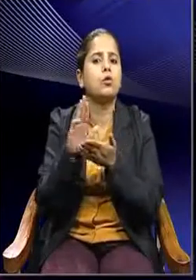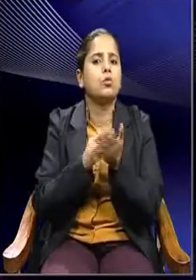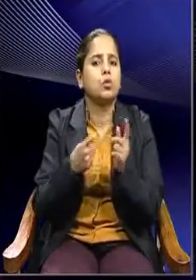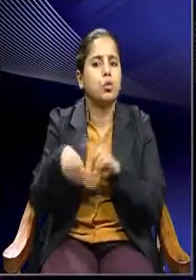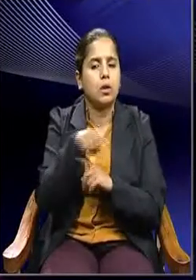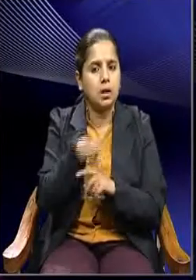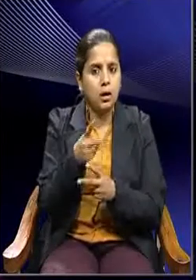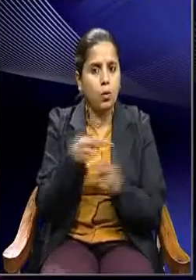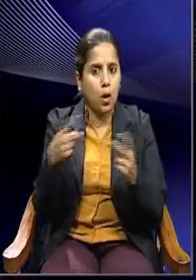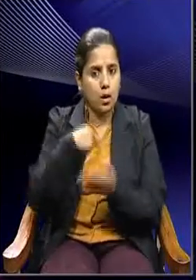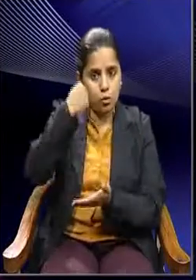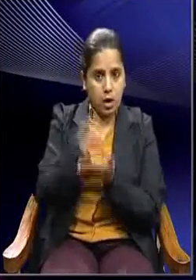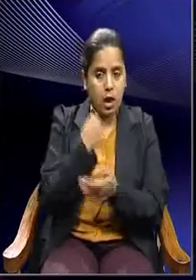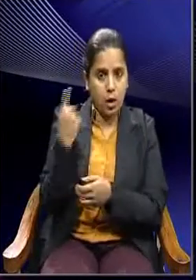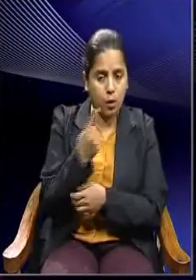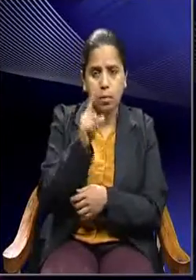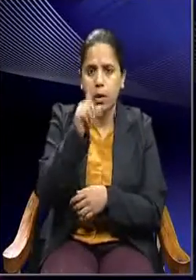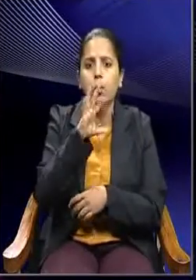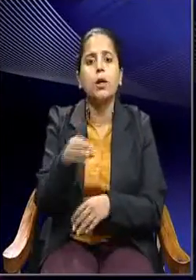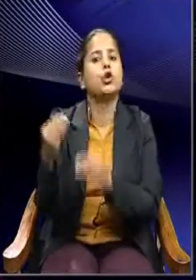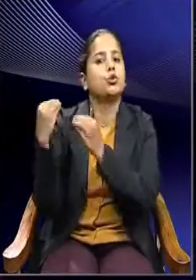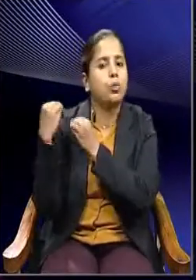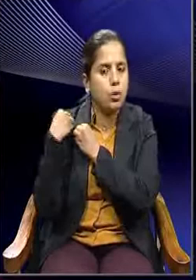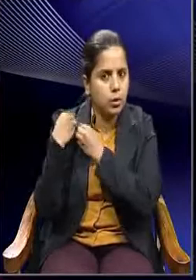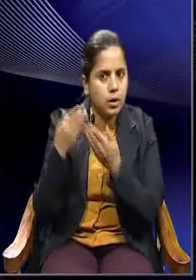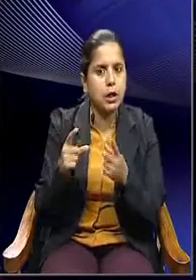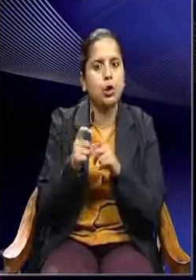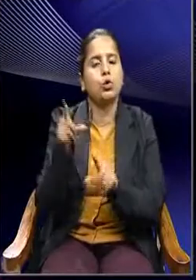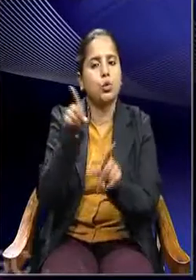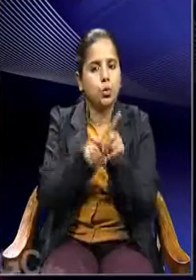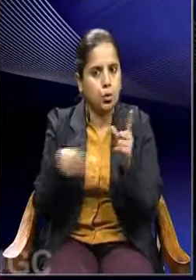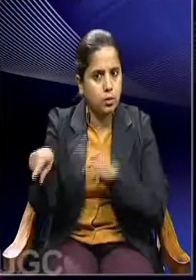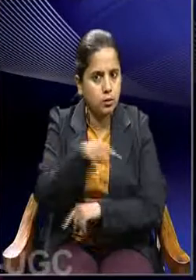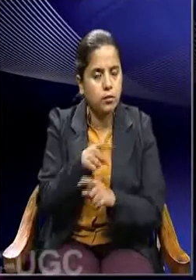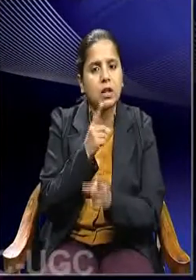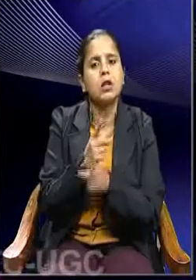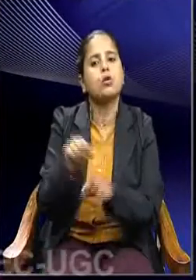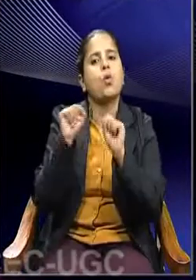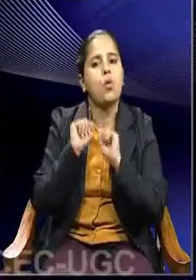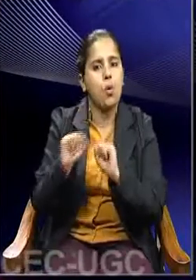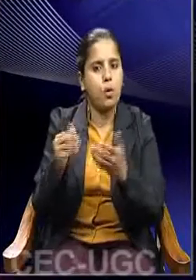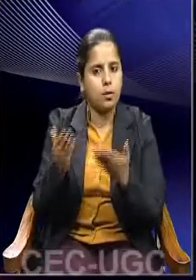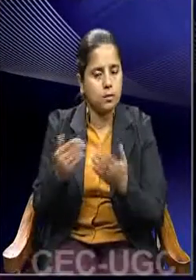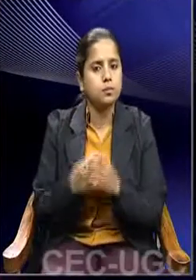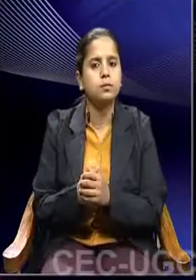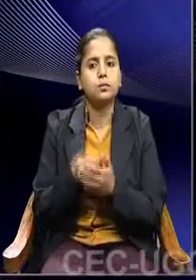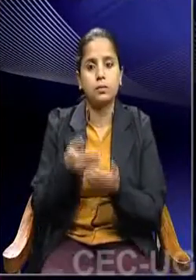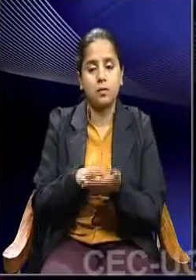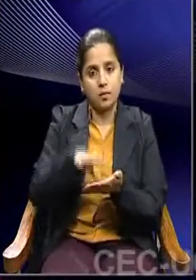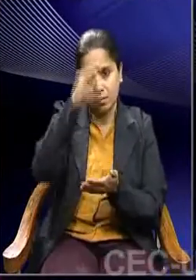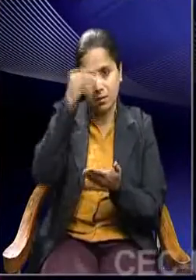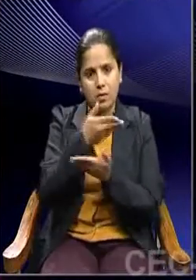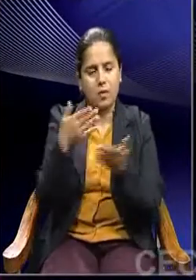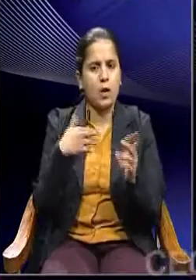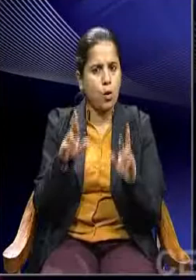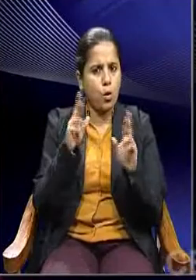rights, but also responsibilities, duties of teachers. Dear learners, we